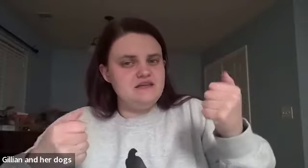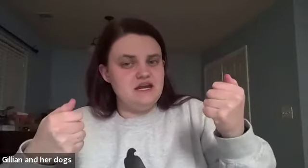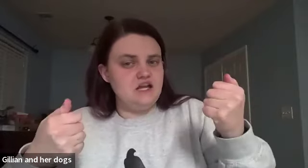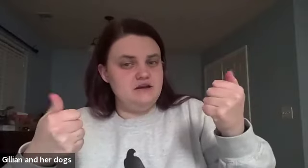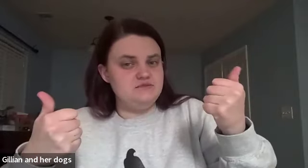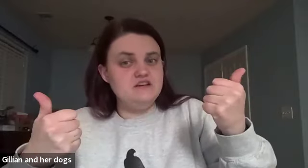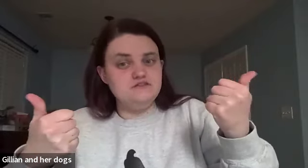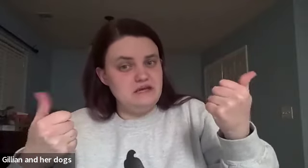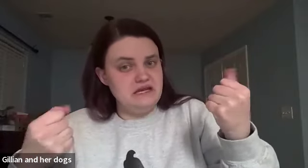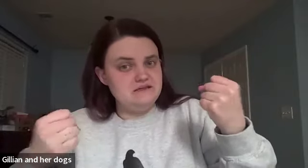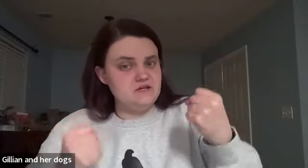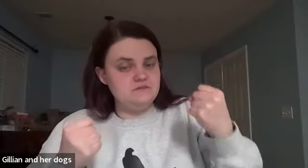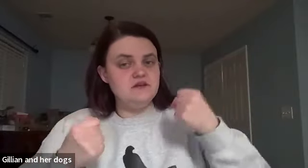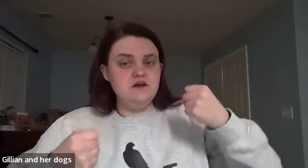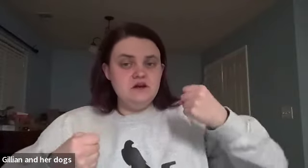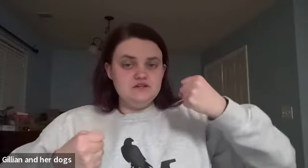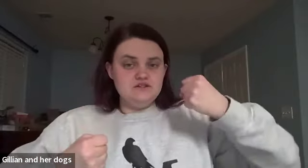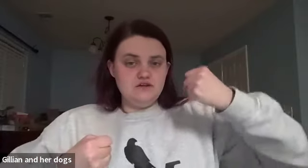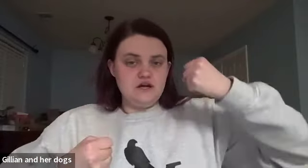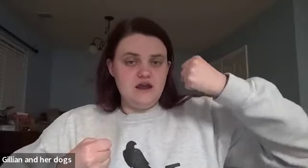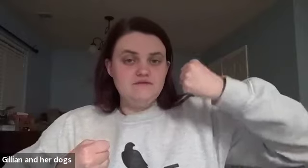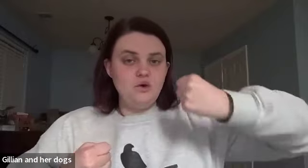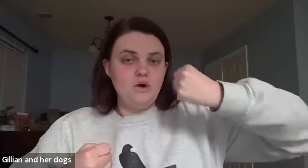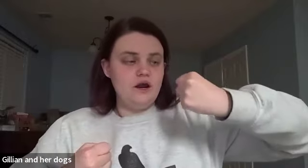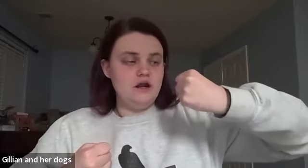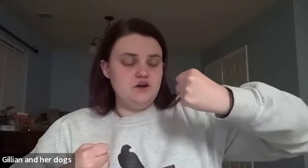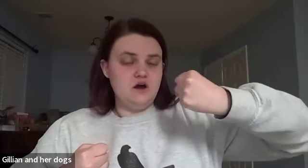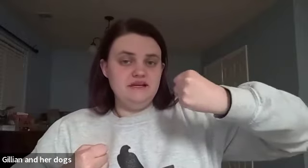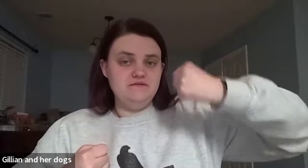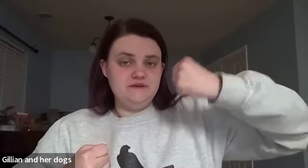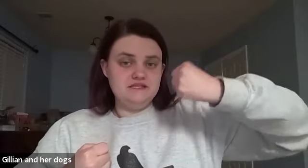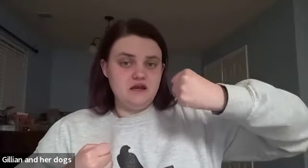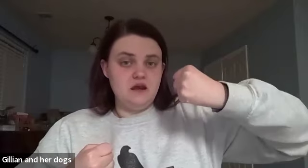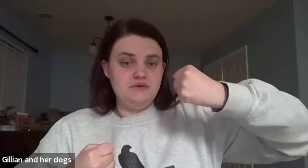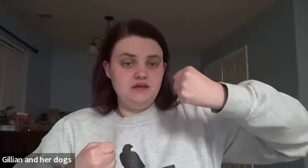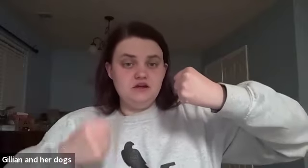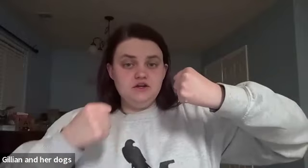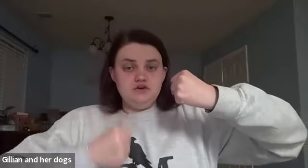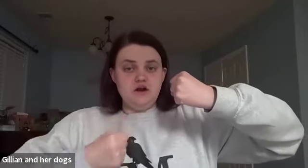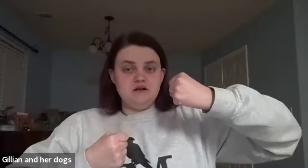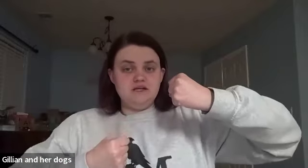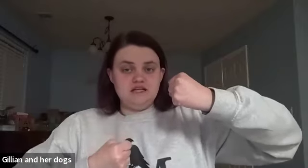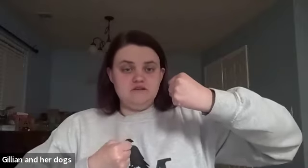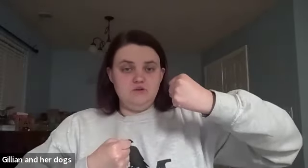and then I catch myself doing A's sometimes. So you're going to have your dominant fist kind of up here, your non-dominant down